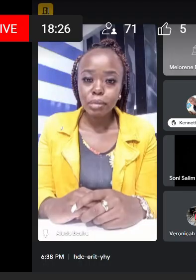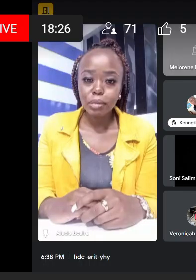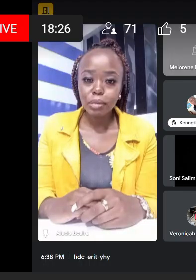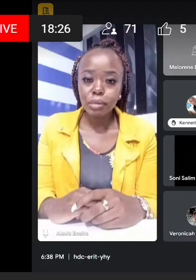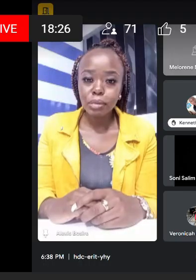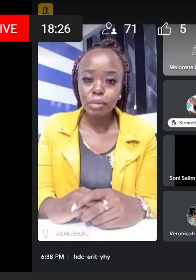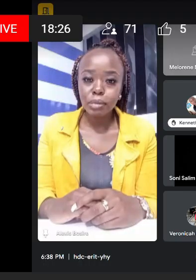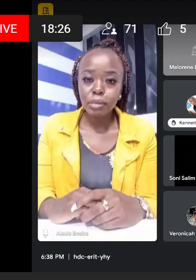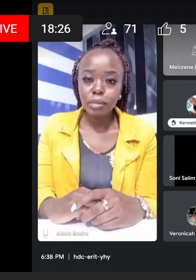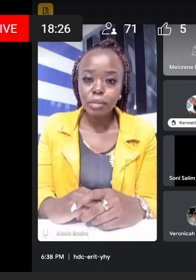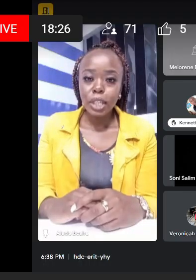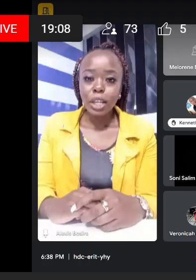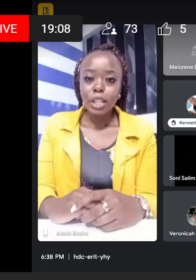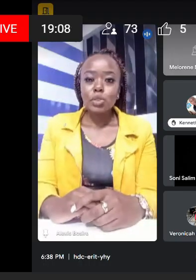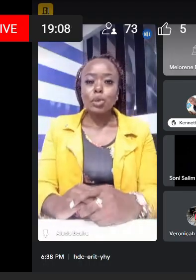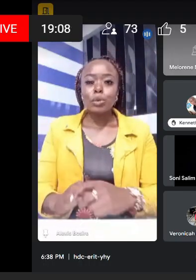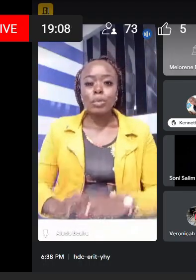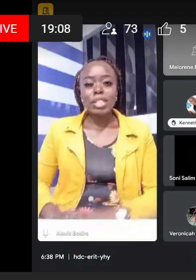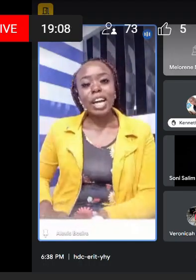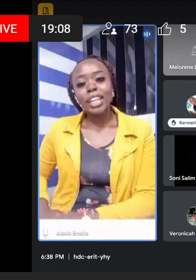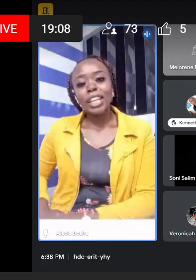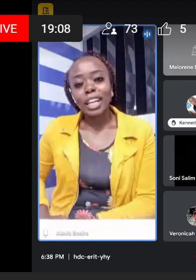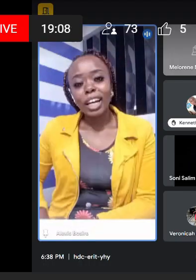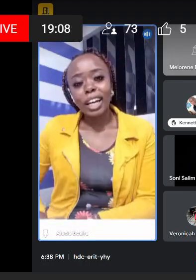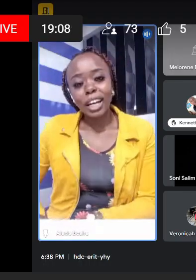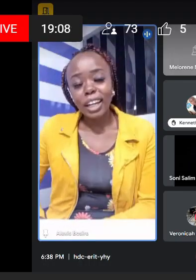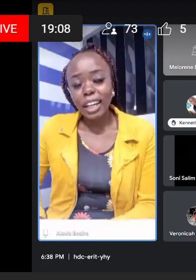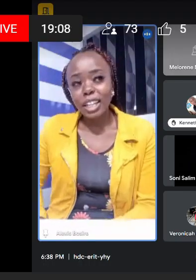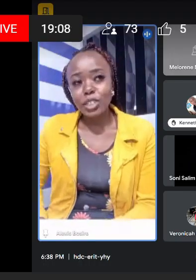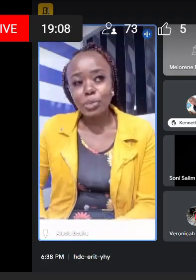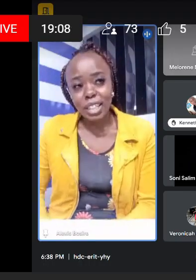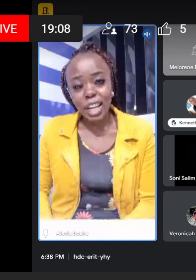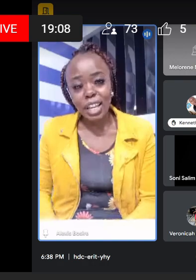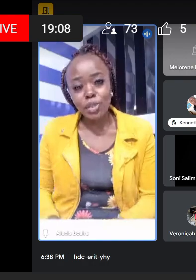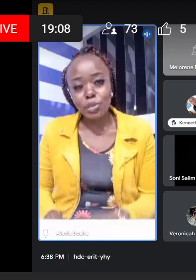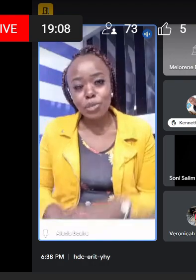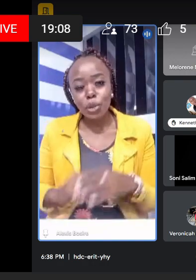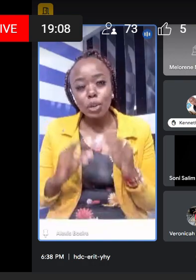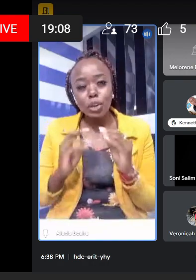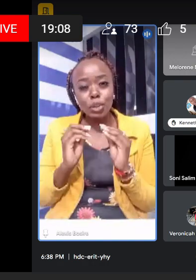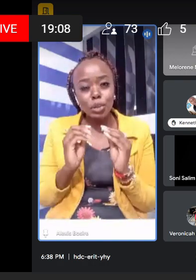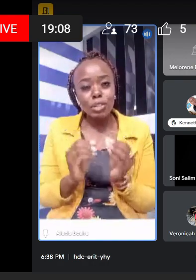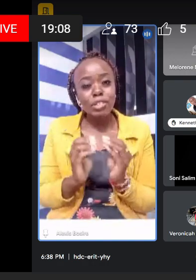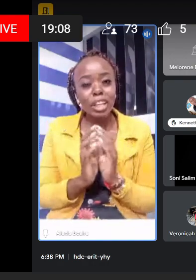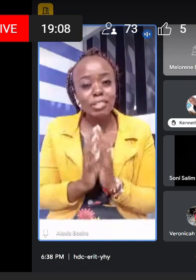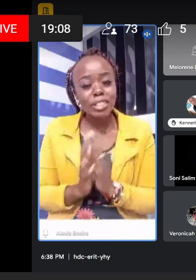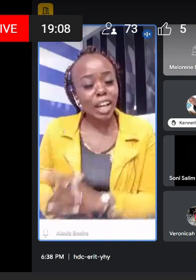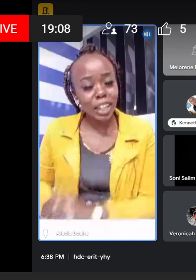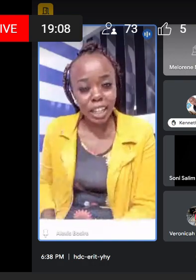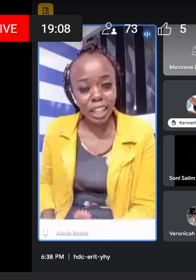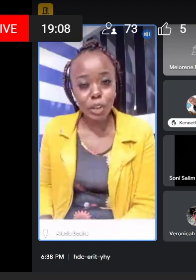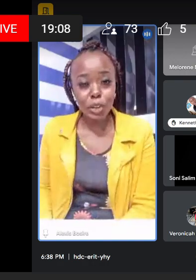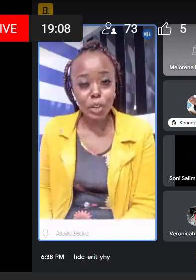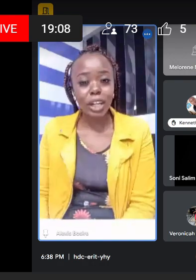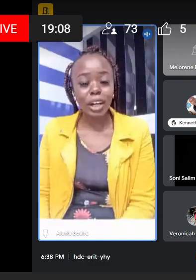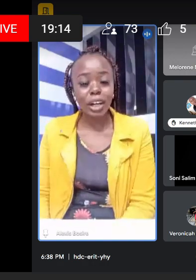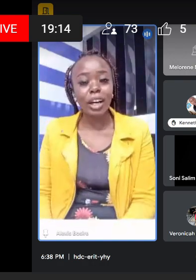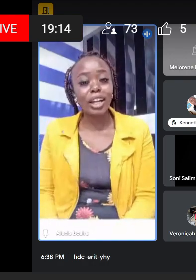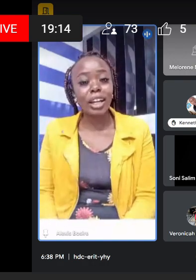is preferred? So basically, it matters for you if you're left-handed or